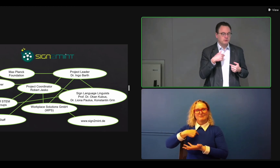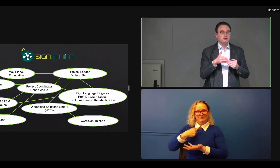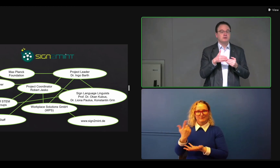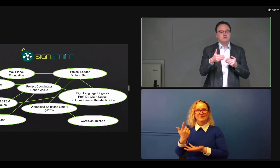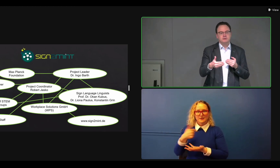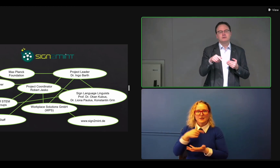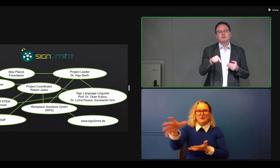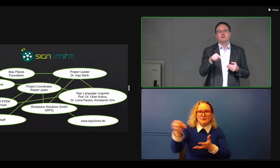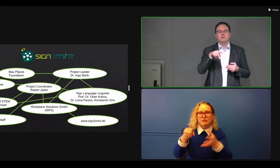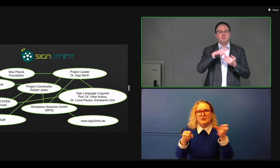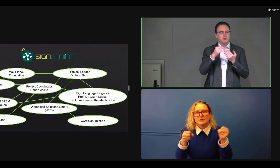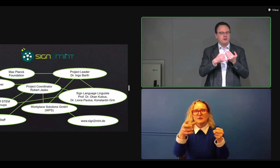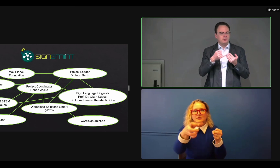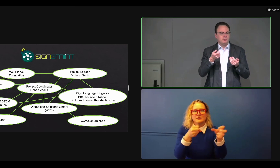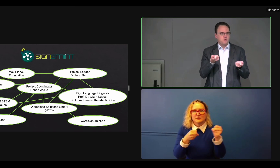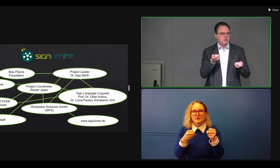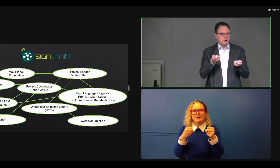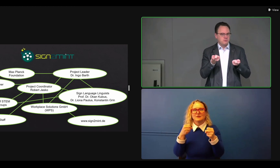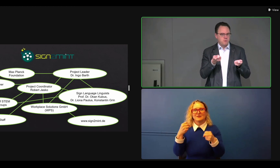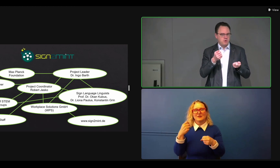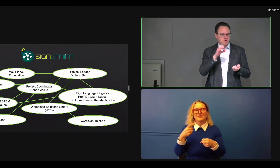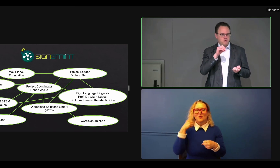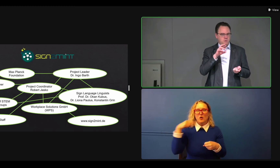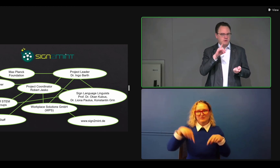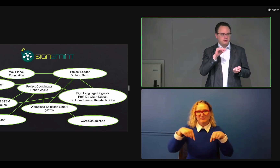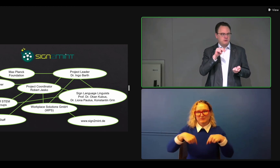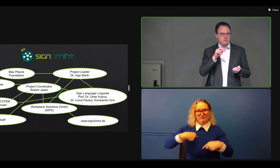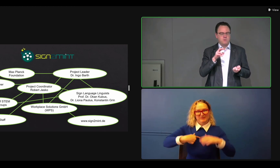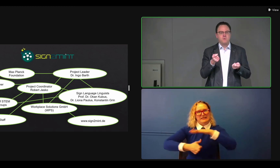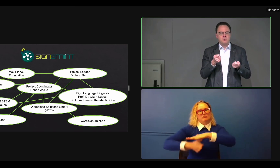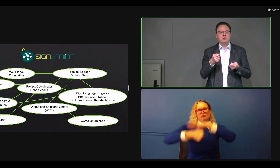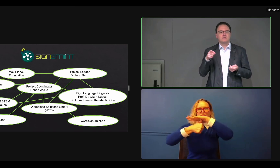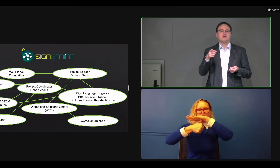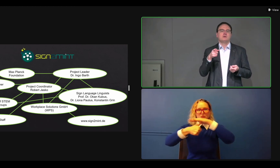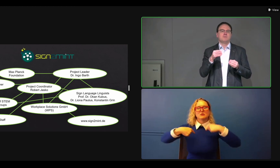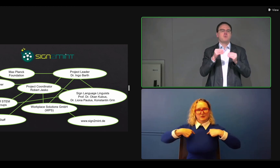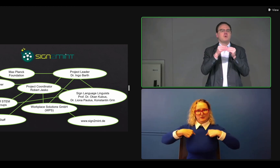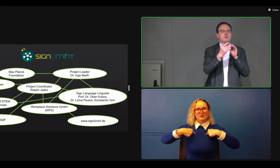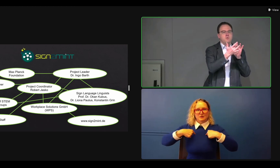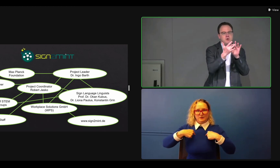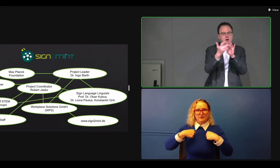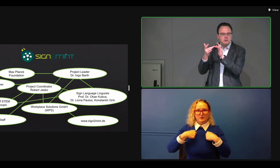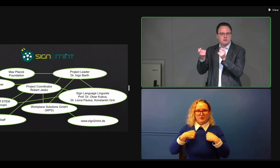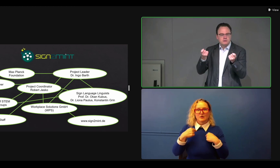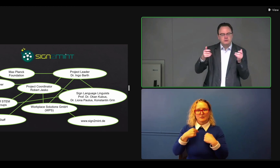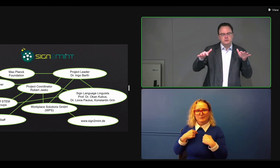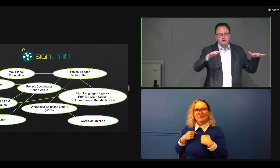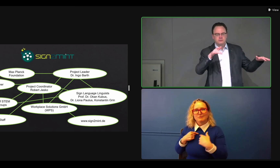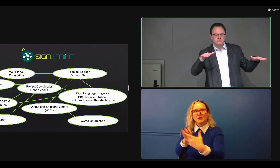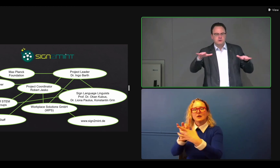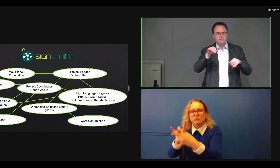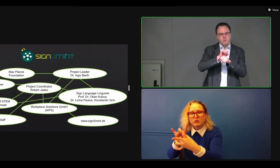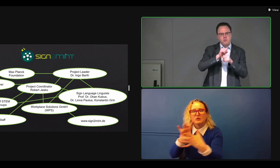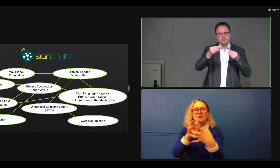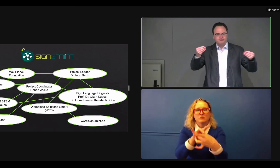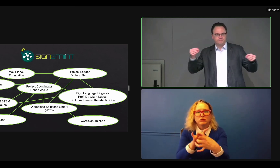I was responsible for how we use the funds. I immediately brought in a project coordinator who